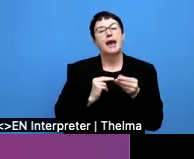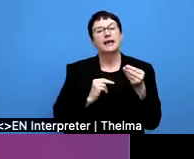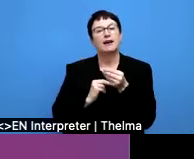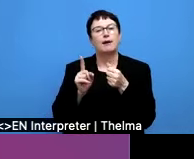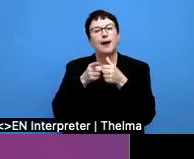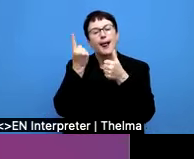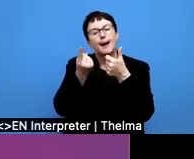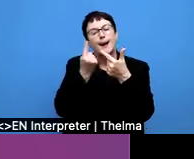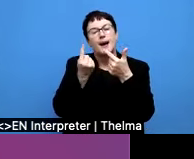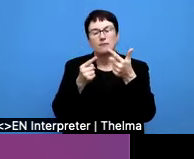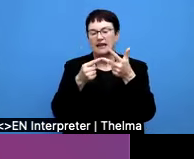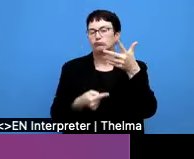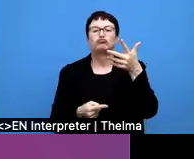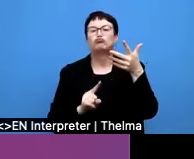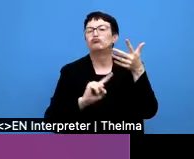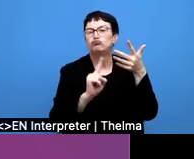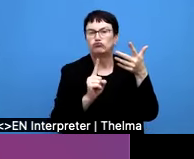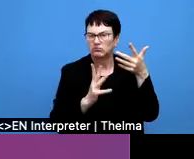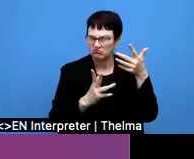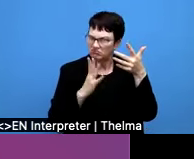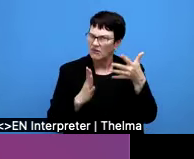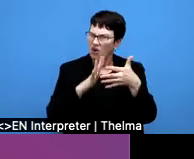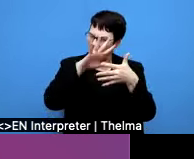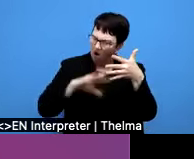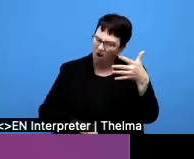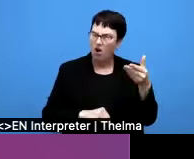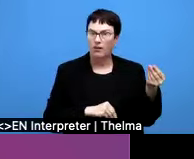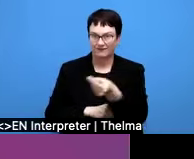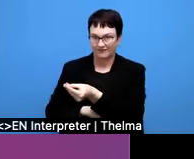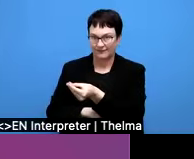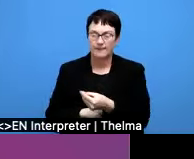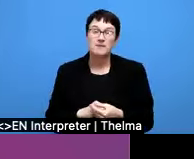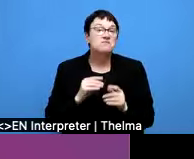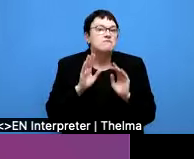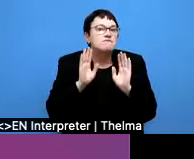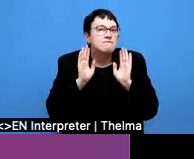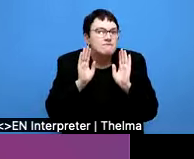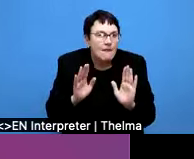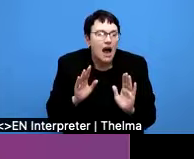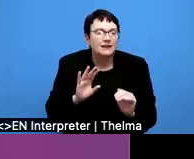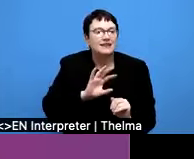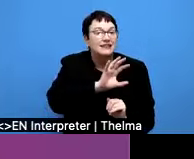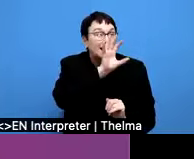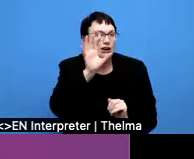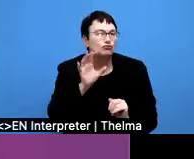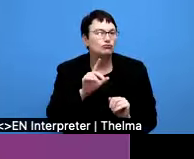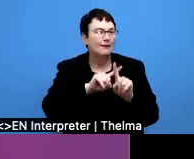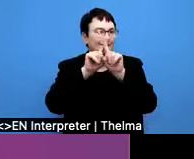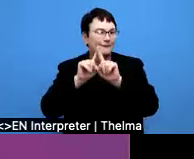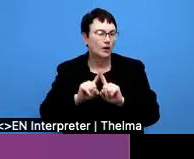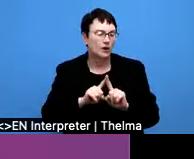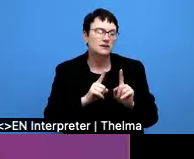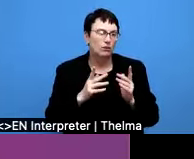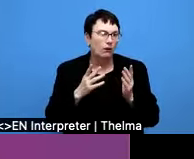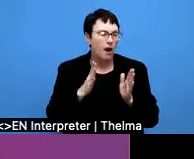range of countries across the globe. And the third is really looking at how our facilities and services are